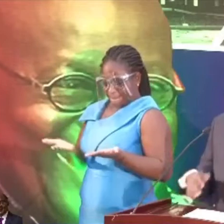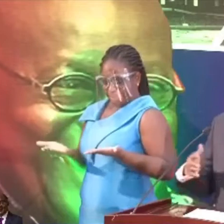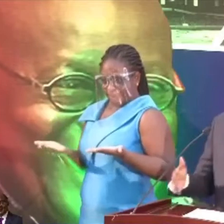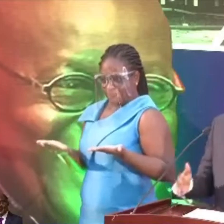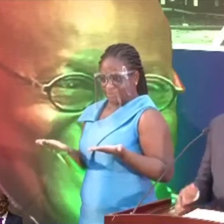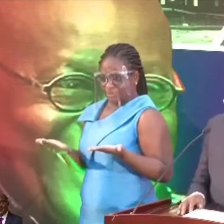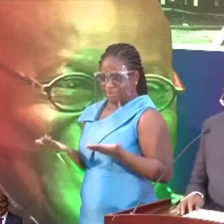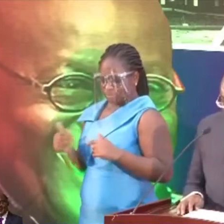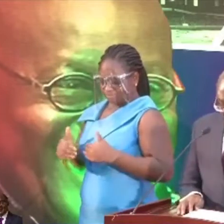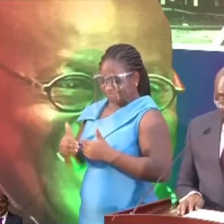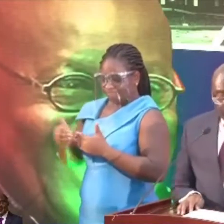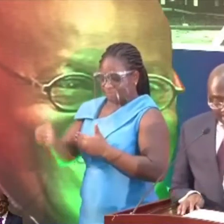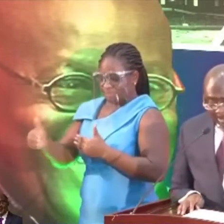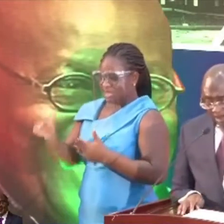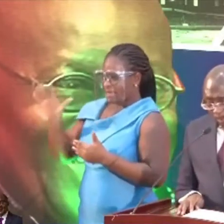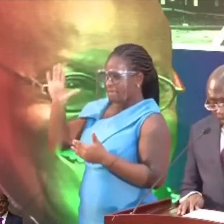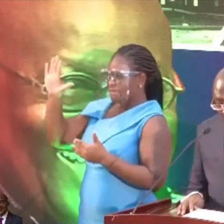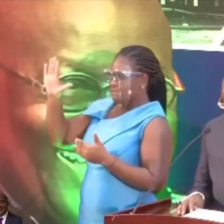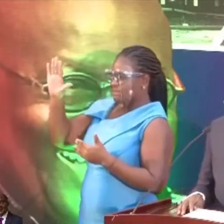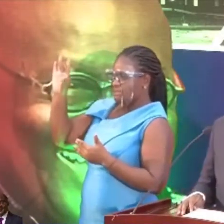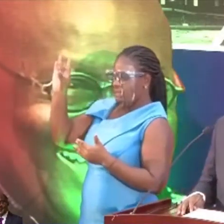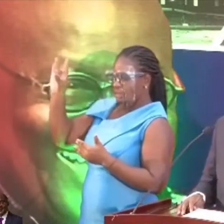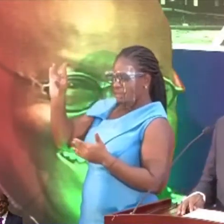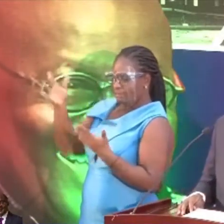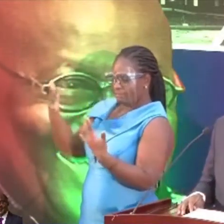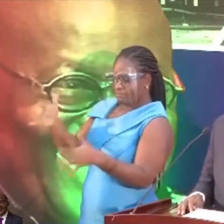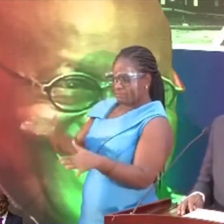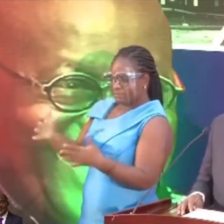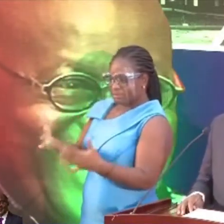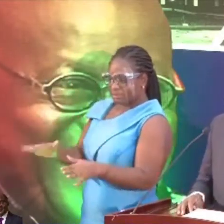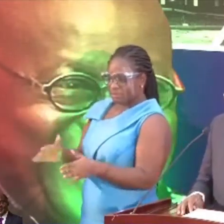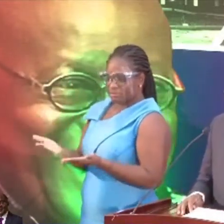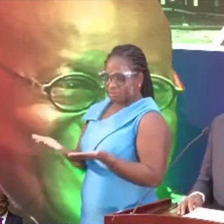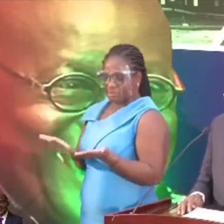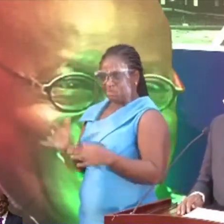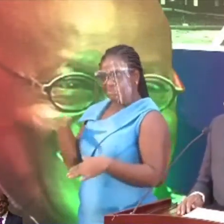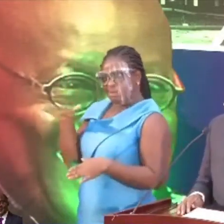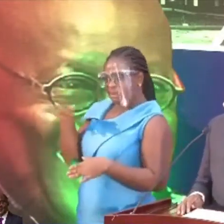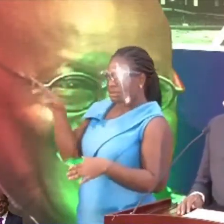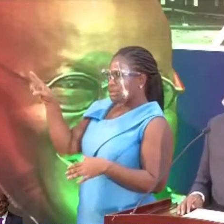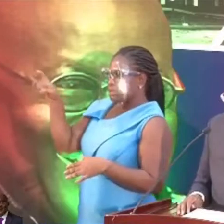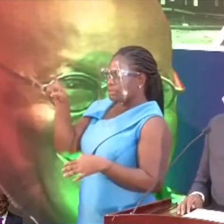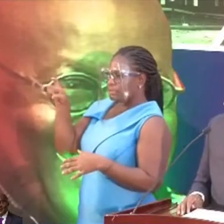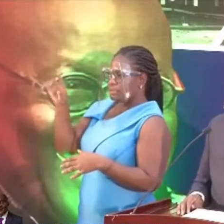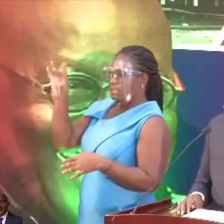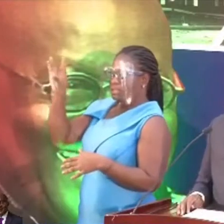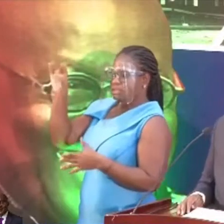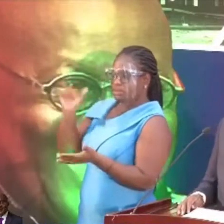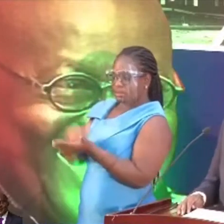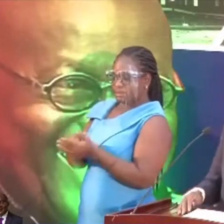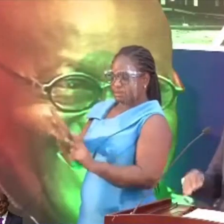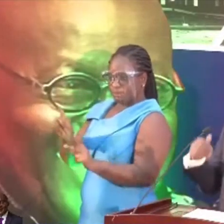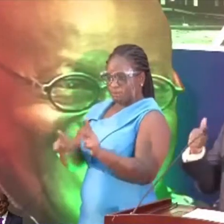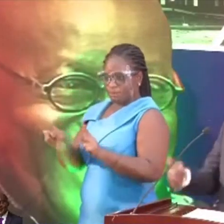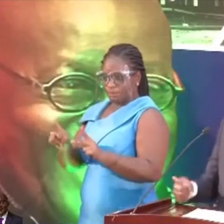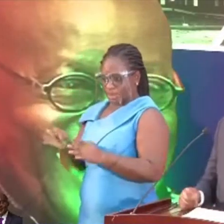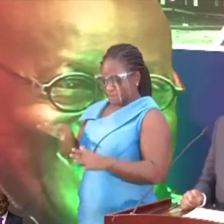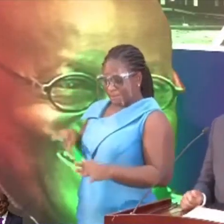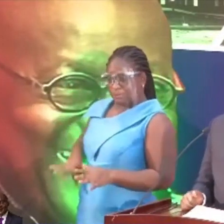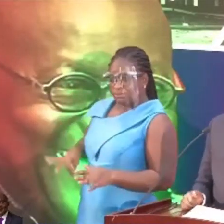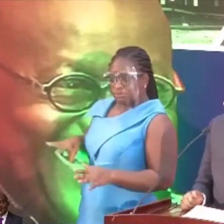which is ongoing, 59% complete, which is serving about 180,000 people. And